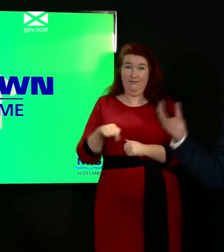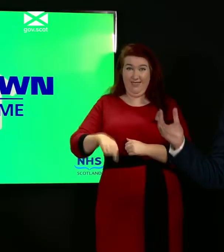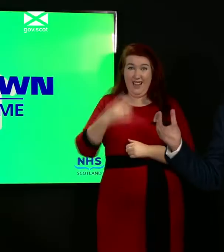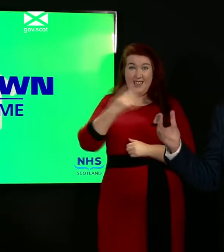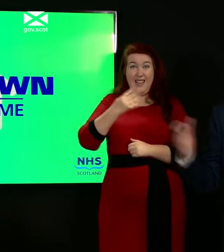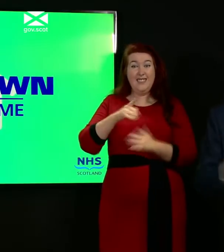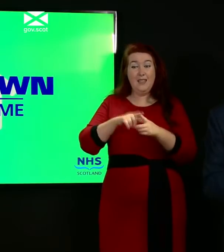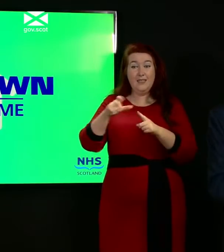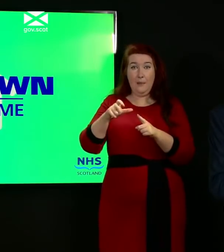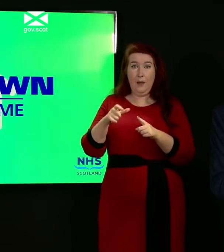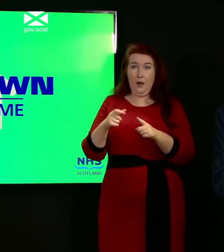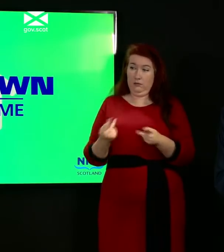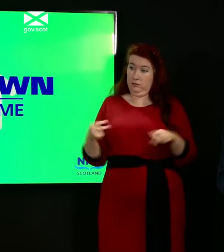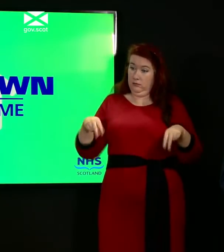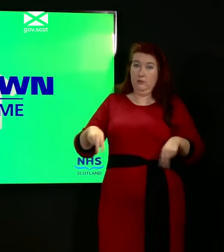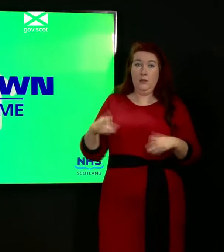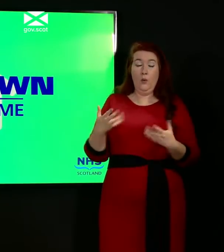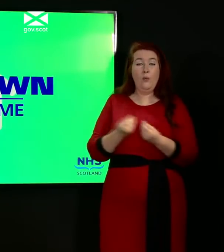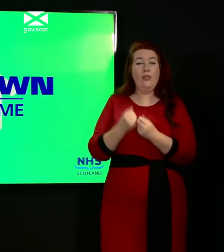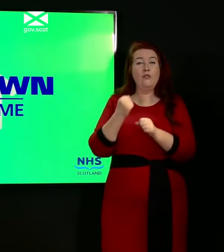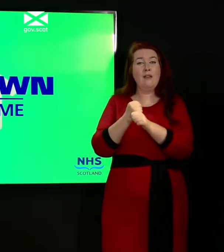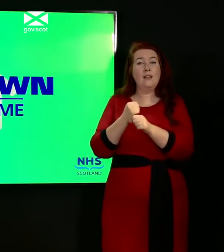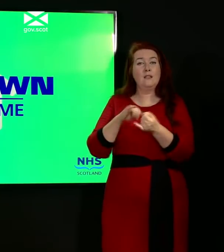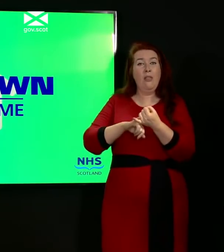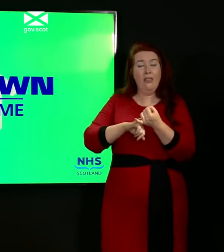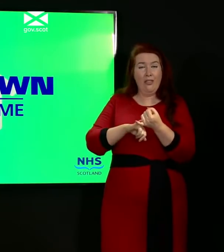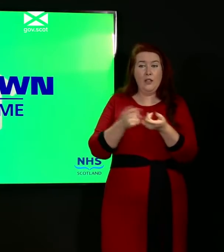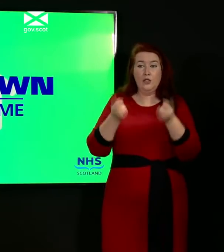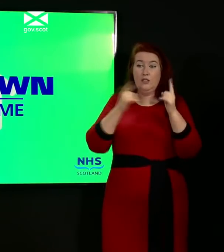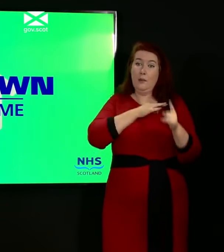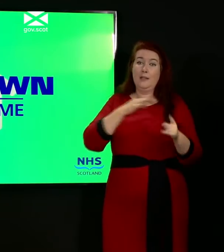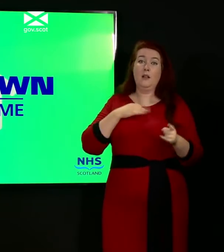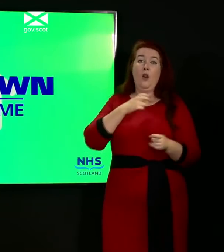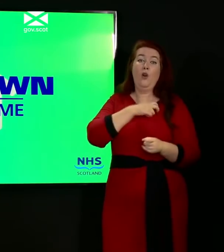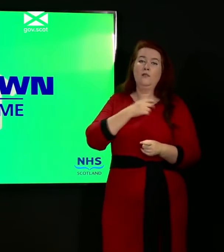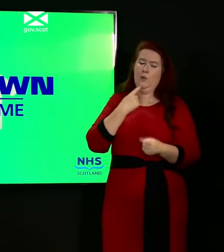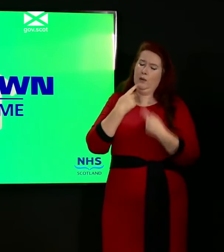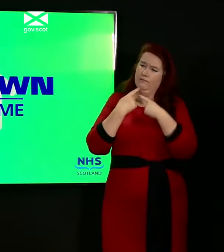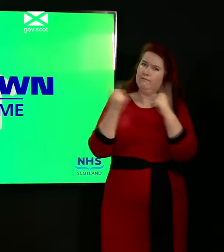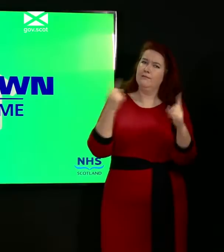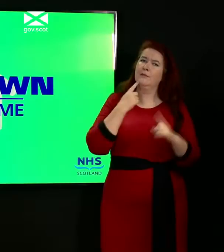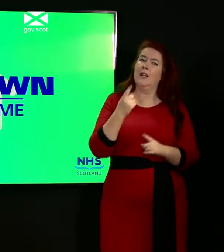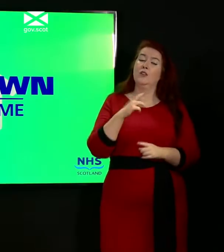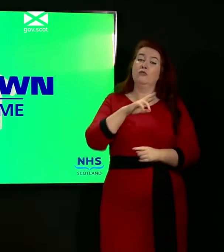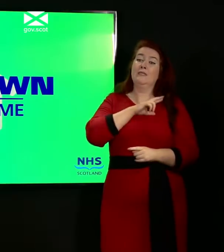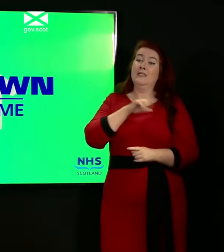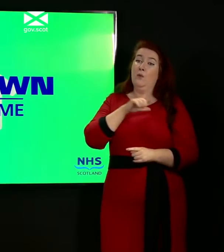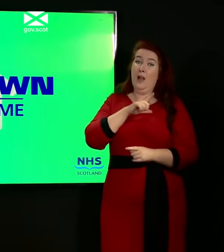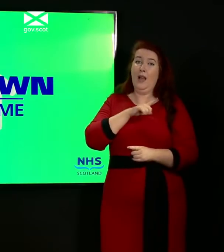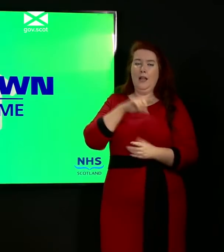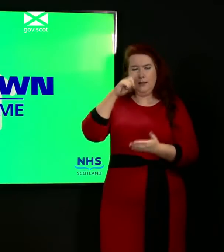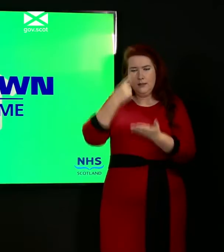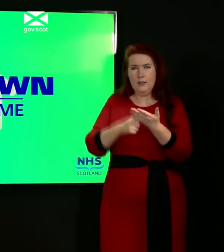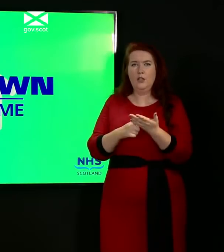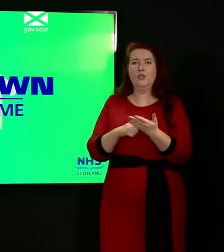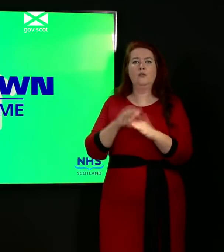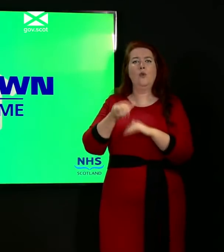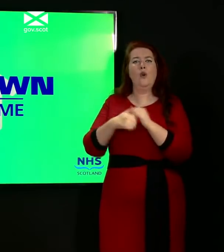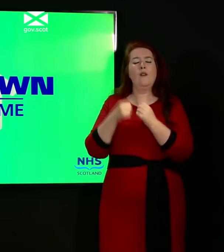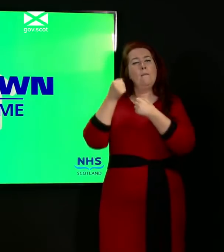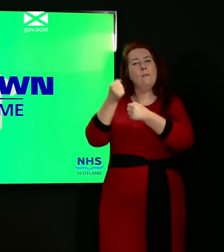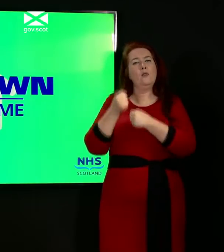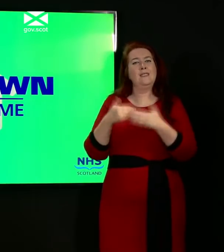here with Gregor, the Chief Medical Officer, and we announced the reasons why and the decisions around the Boxing